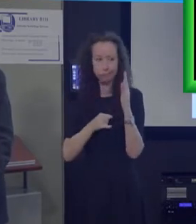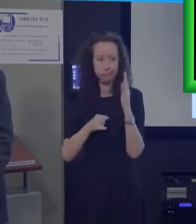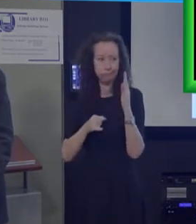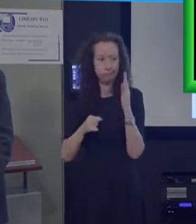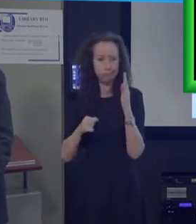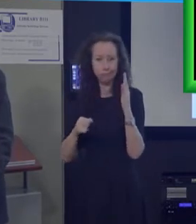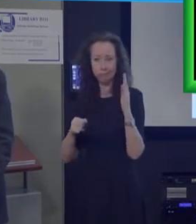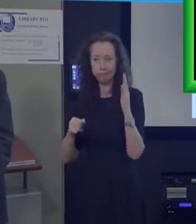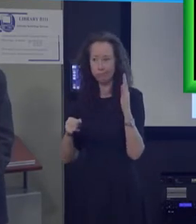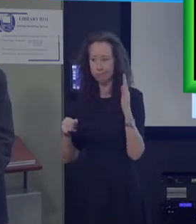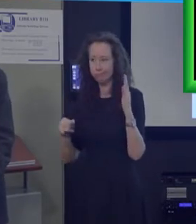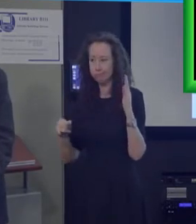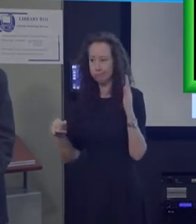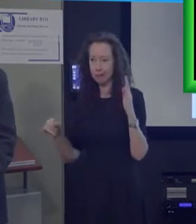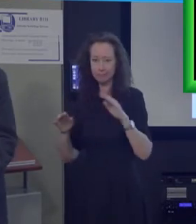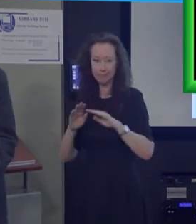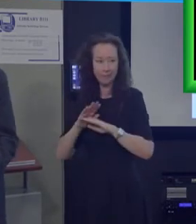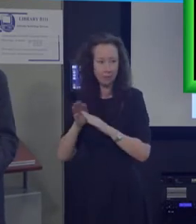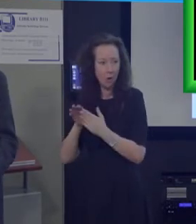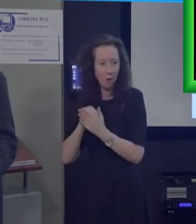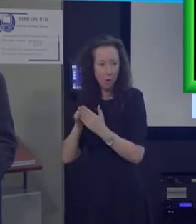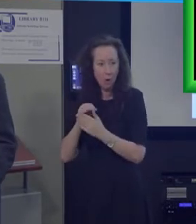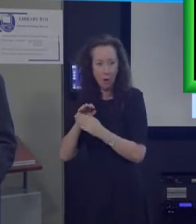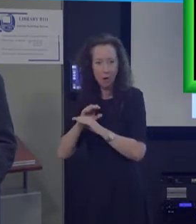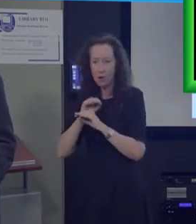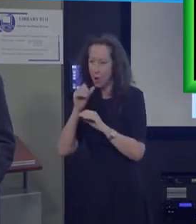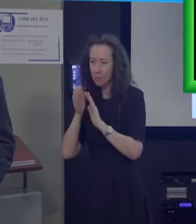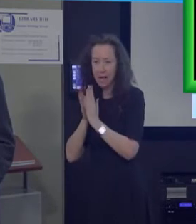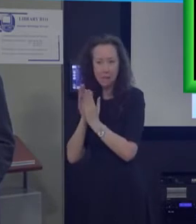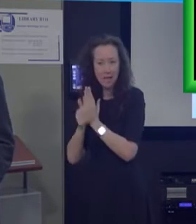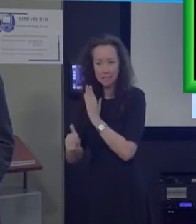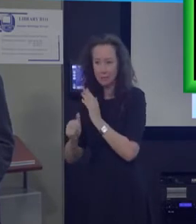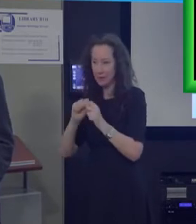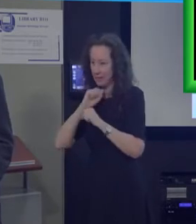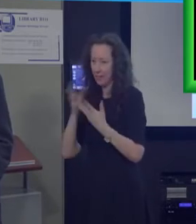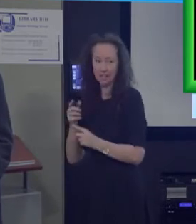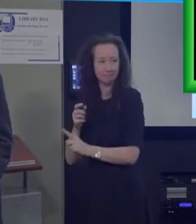They fail to. We have no experts in the